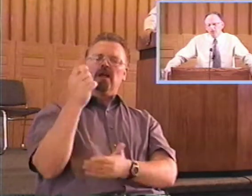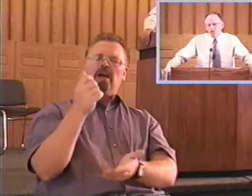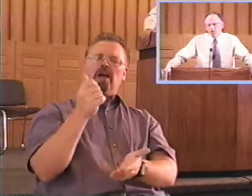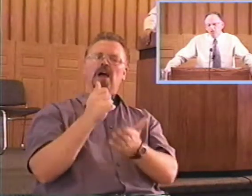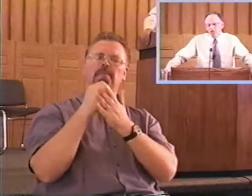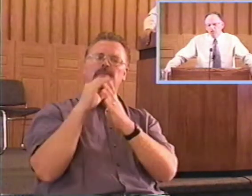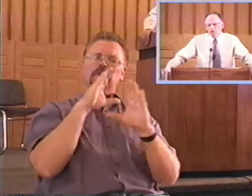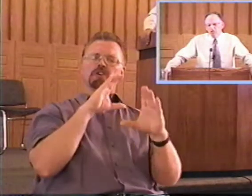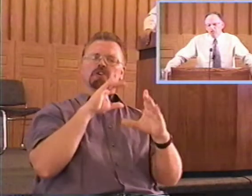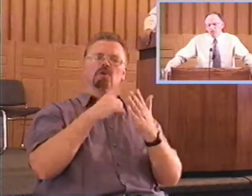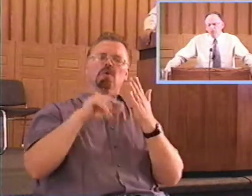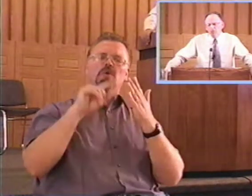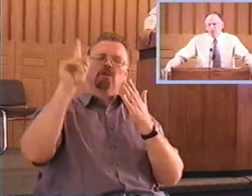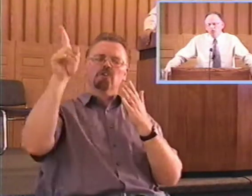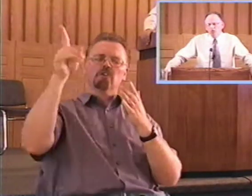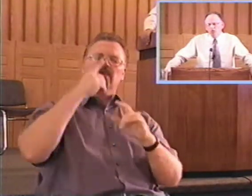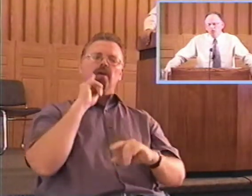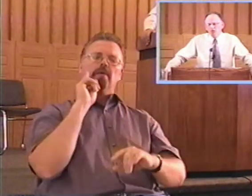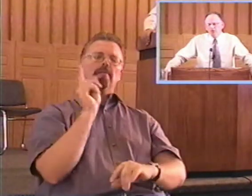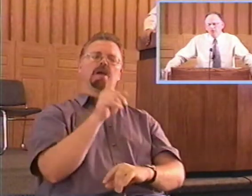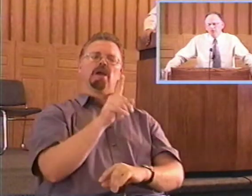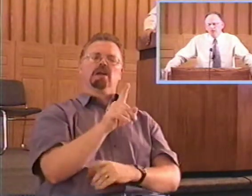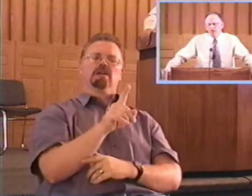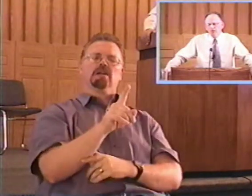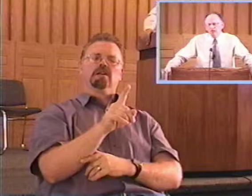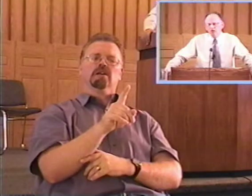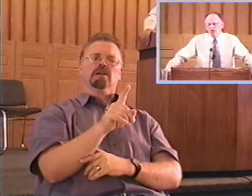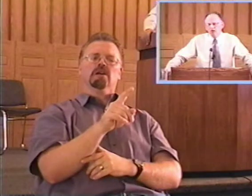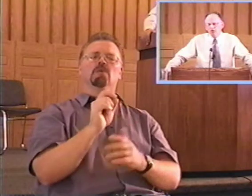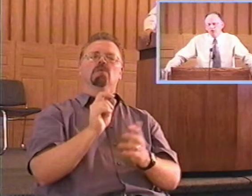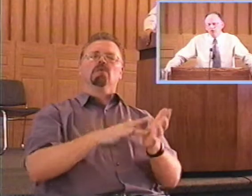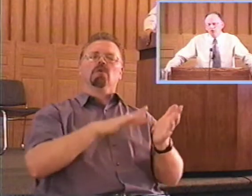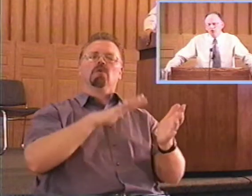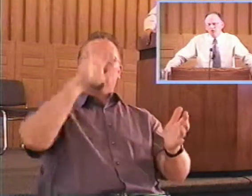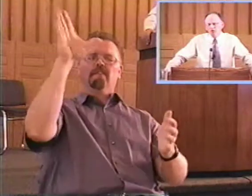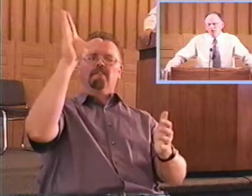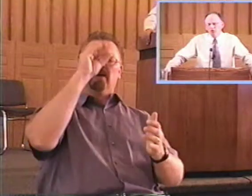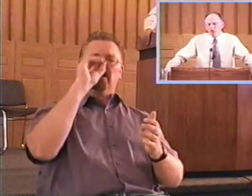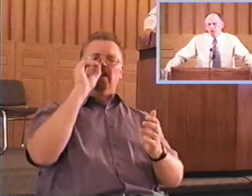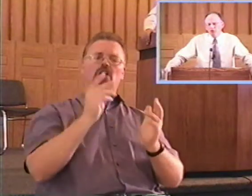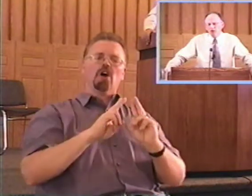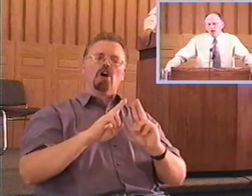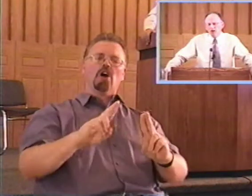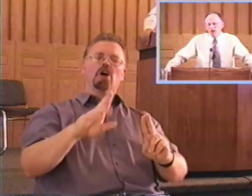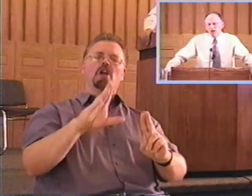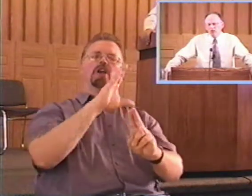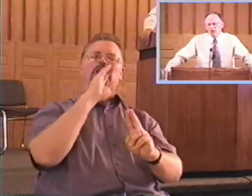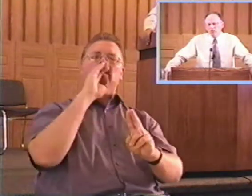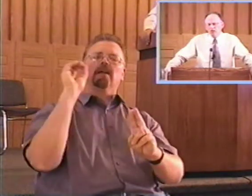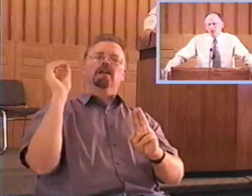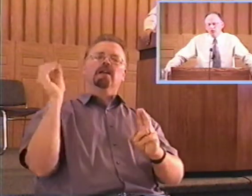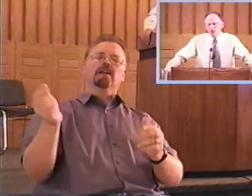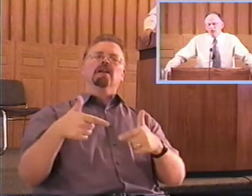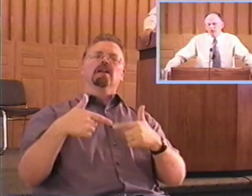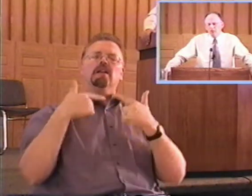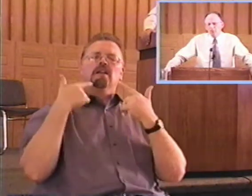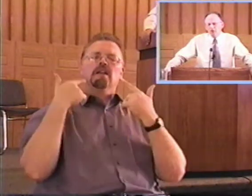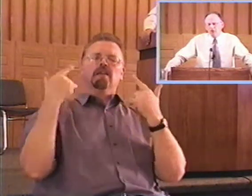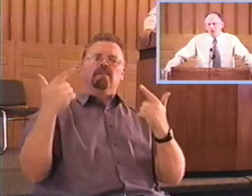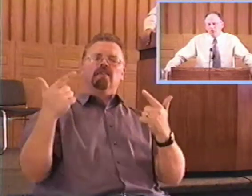command. And we will glorify you and honor you, and we will live lives